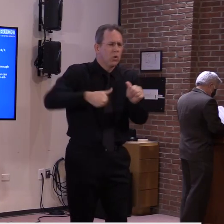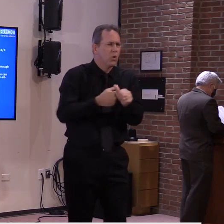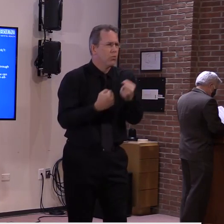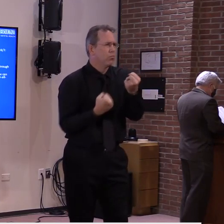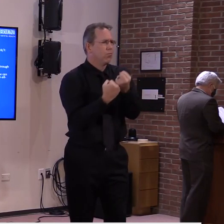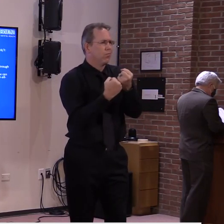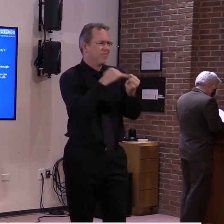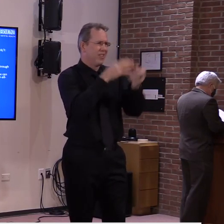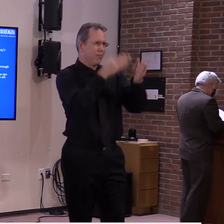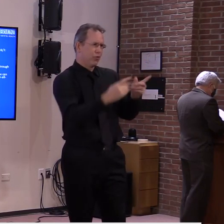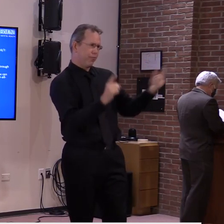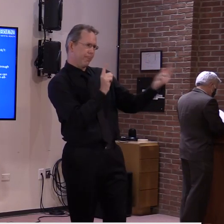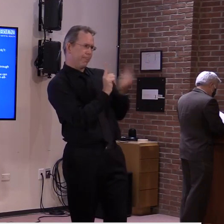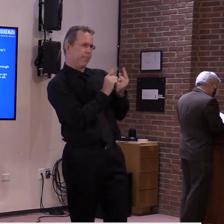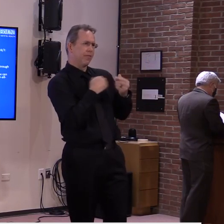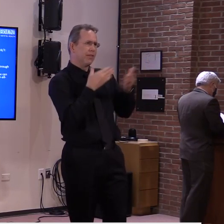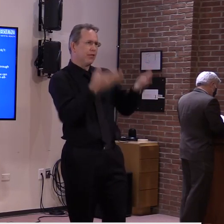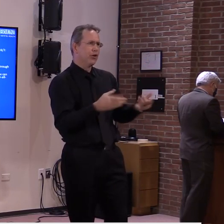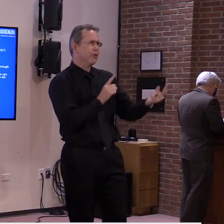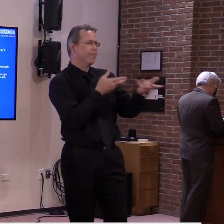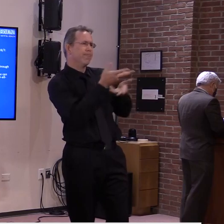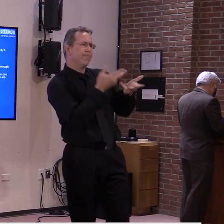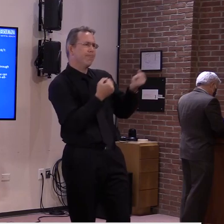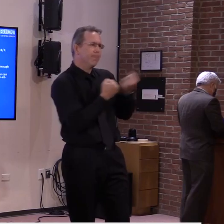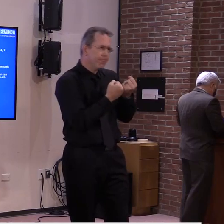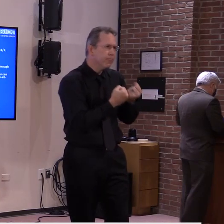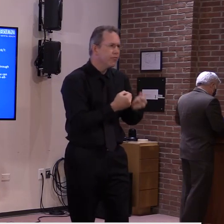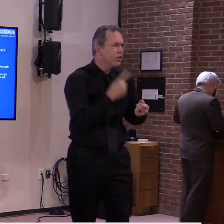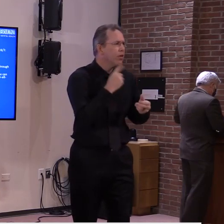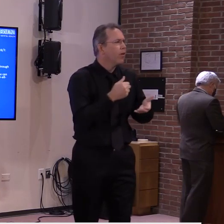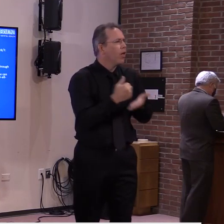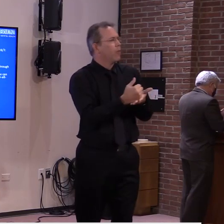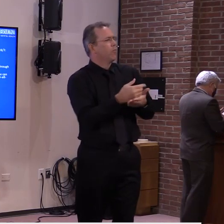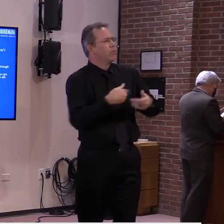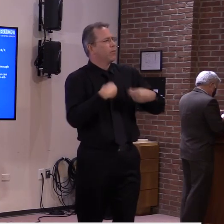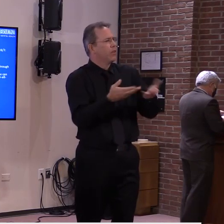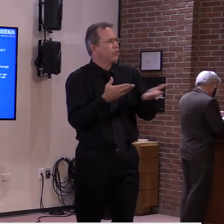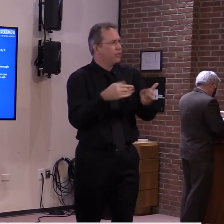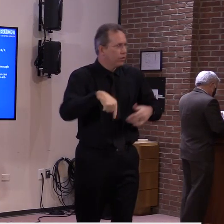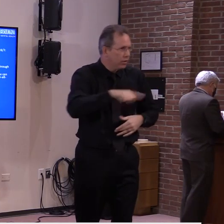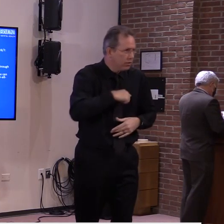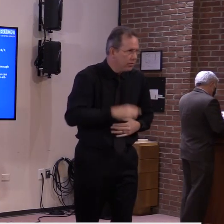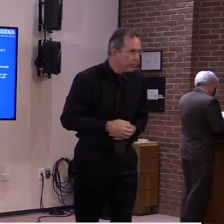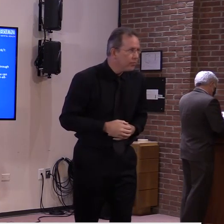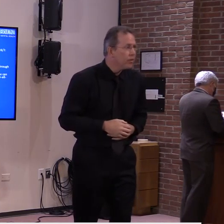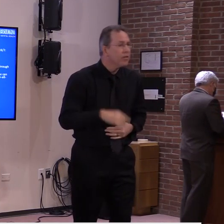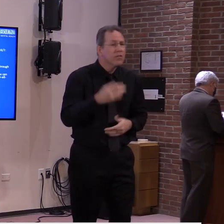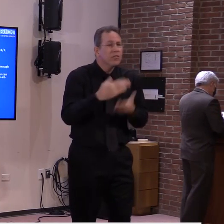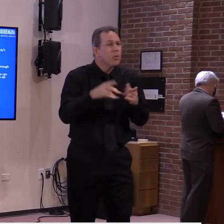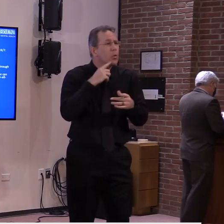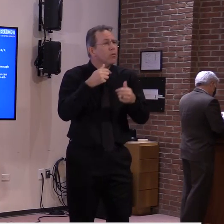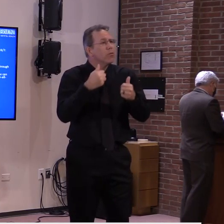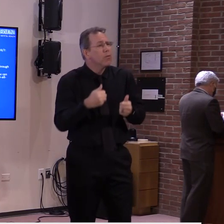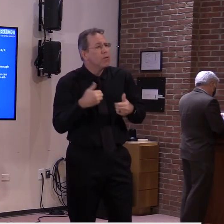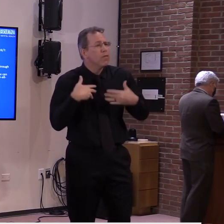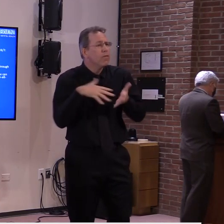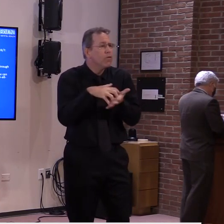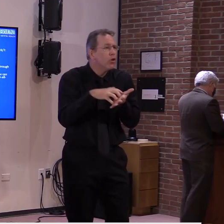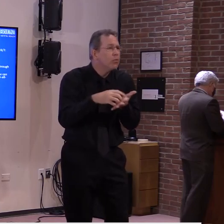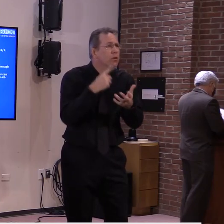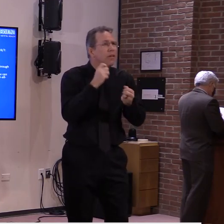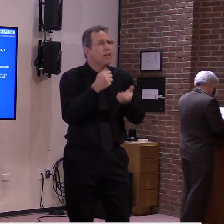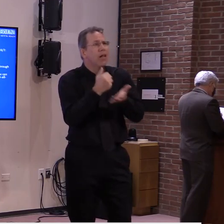courageously every day providing care to our most vulnerable Vermonters. Now more than ever, as the pandemic stretches on, it's